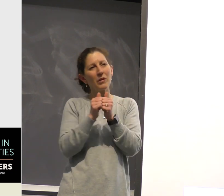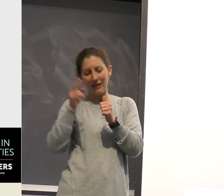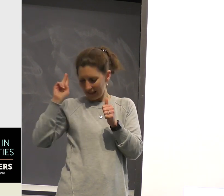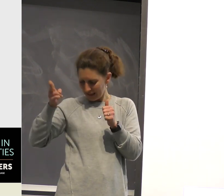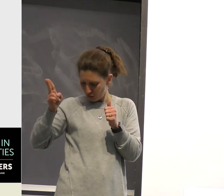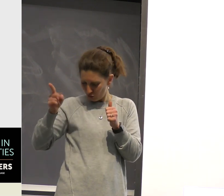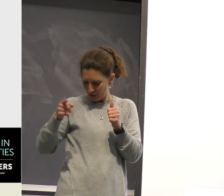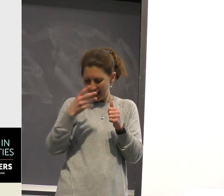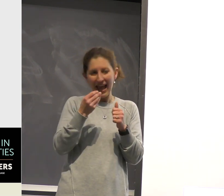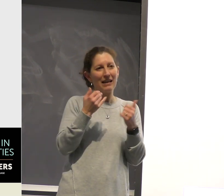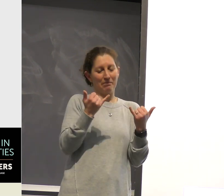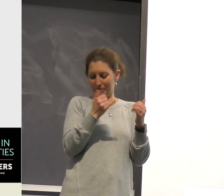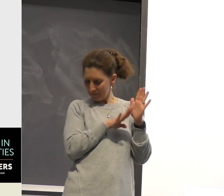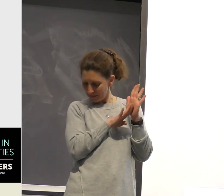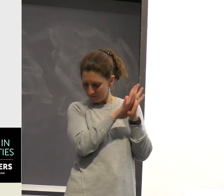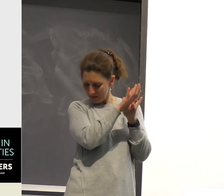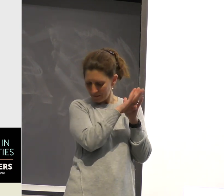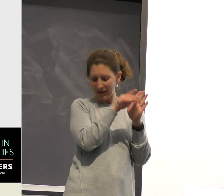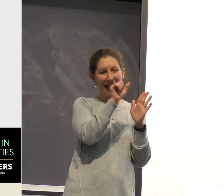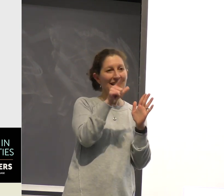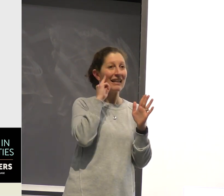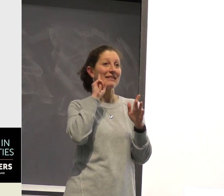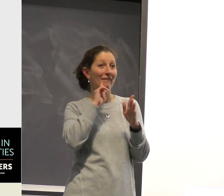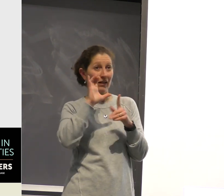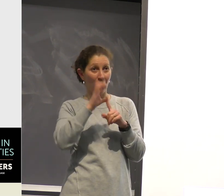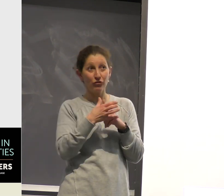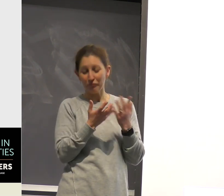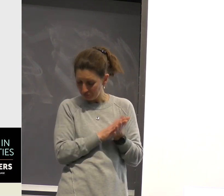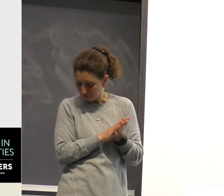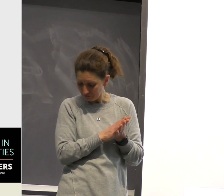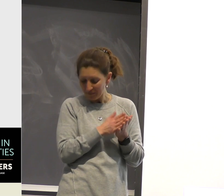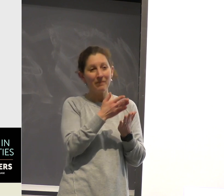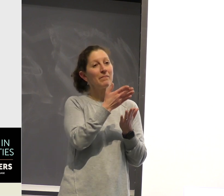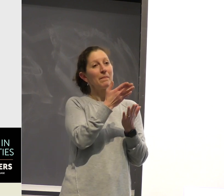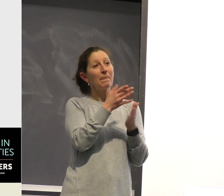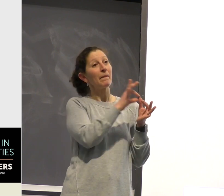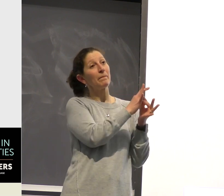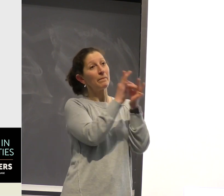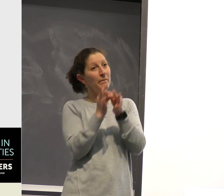how this ties in with the history and the current development of ASL and deaf culture.